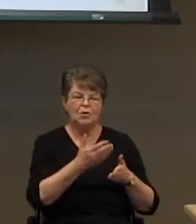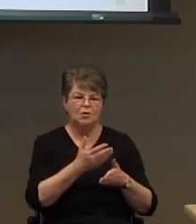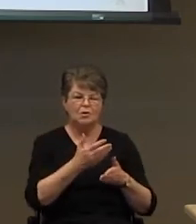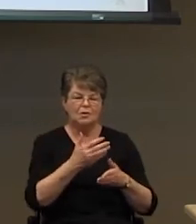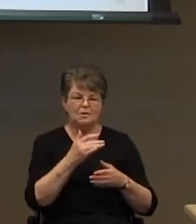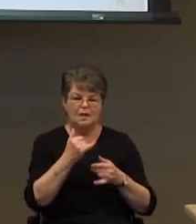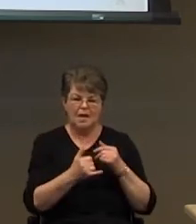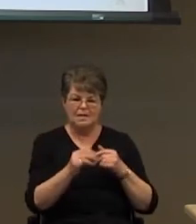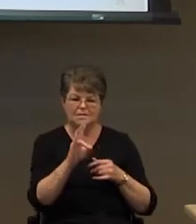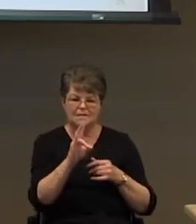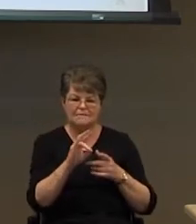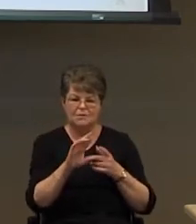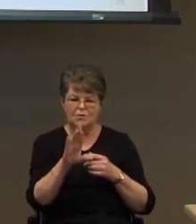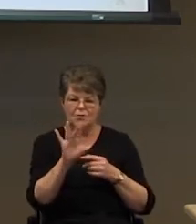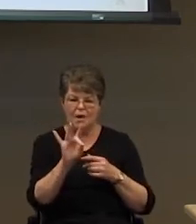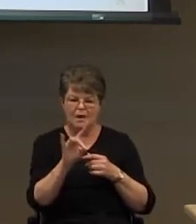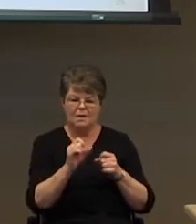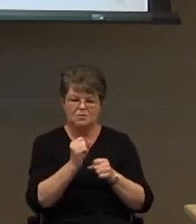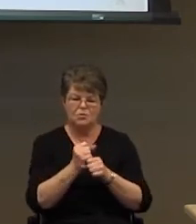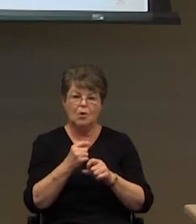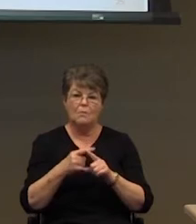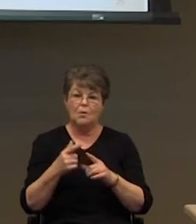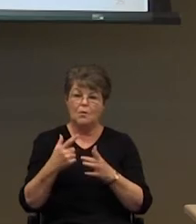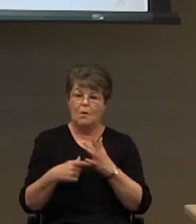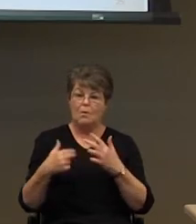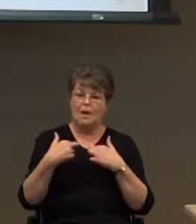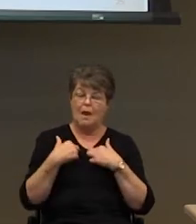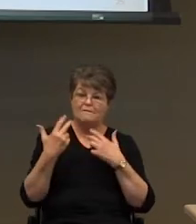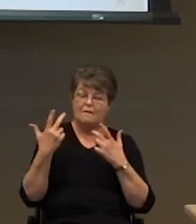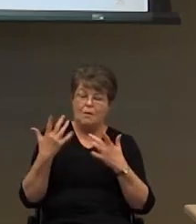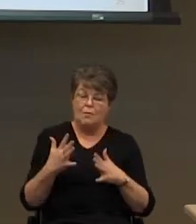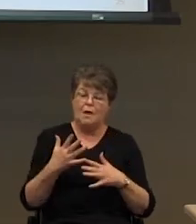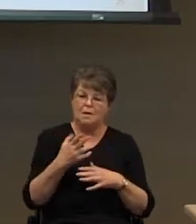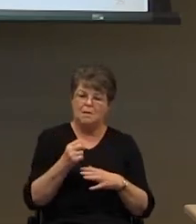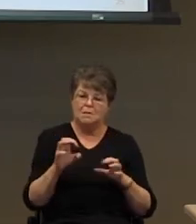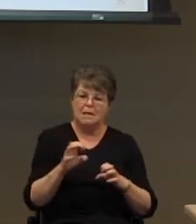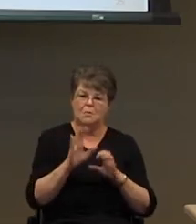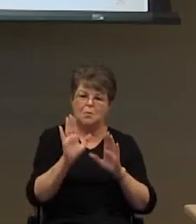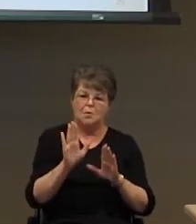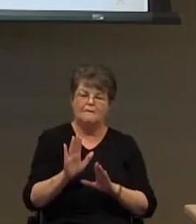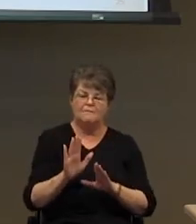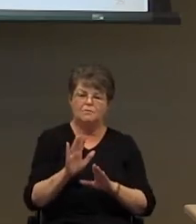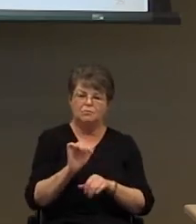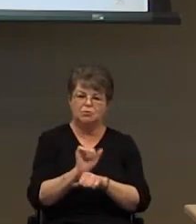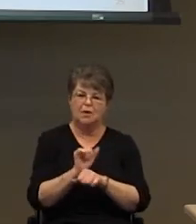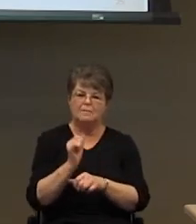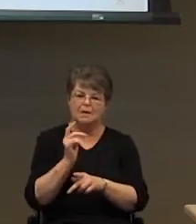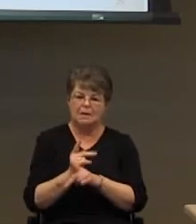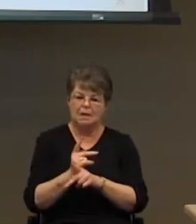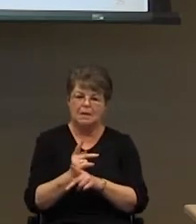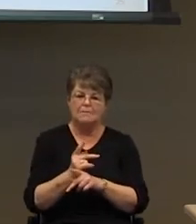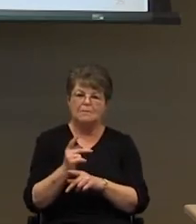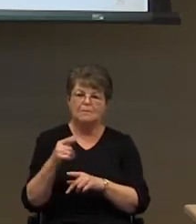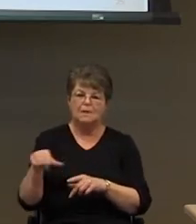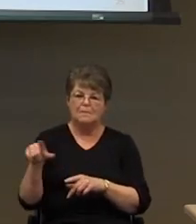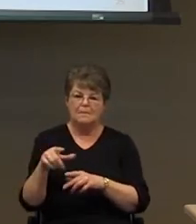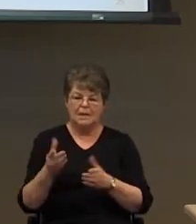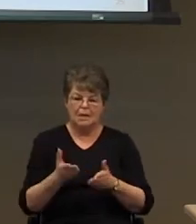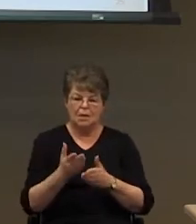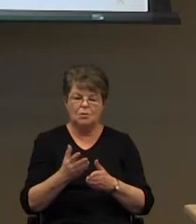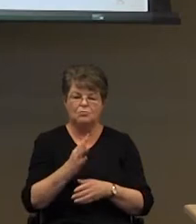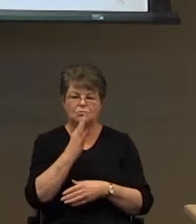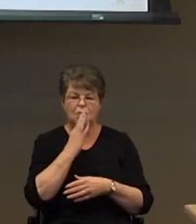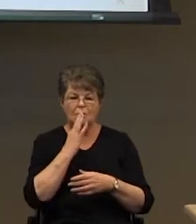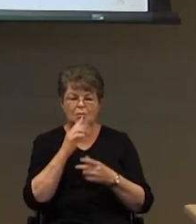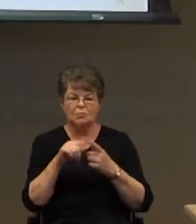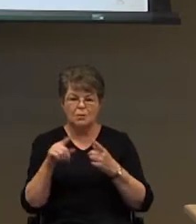But he's done a wonderful job with our present people of keeping them here and talking to them and whatever.